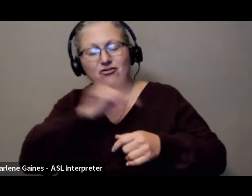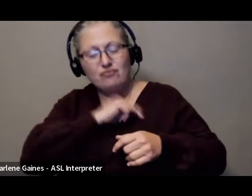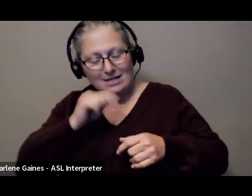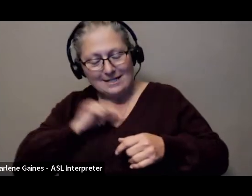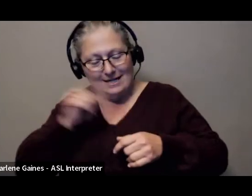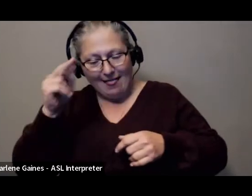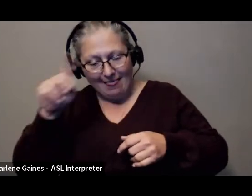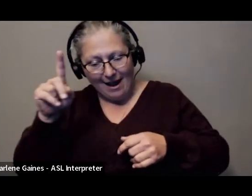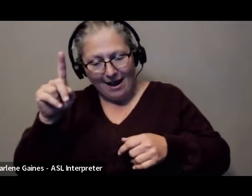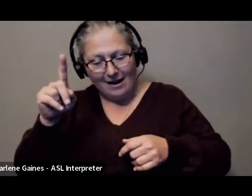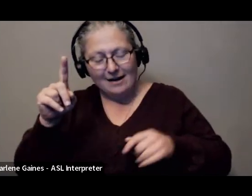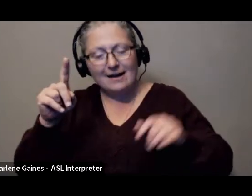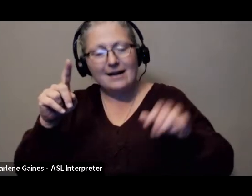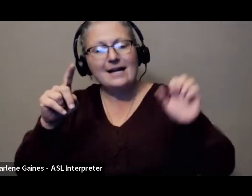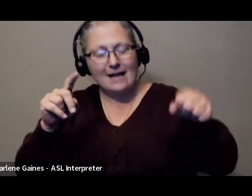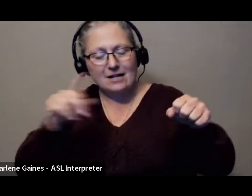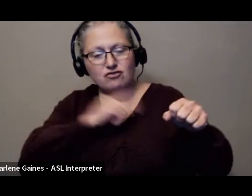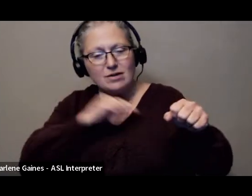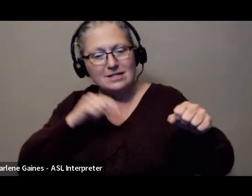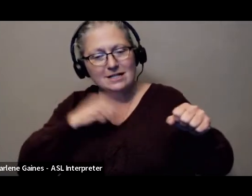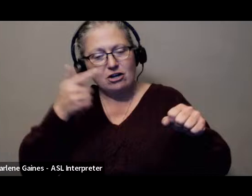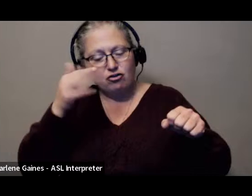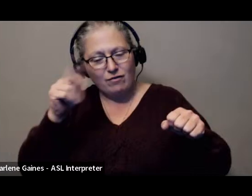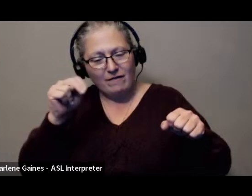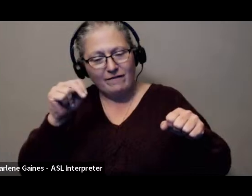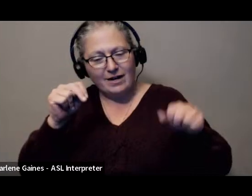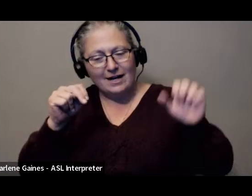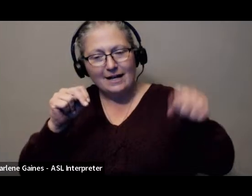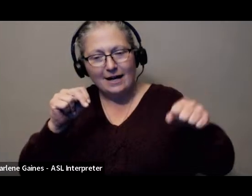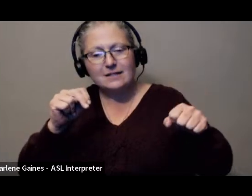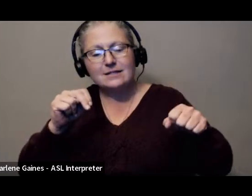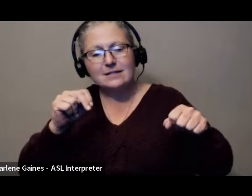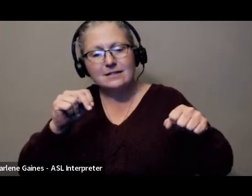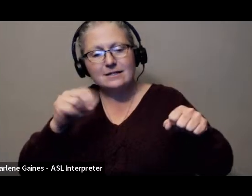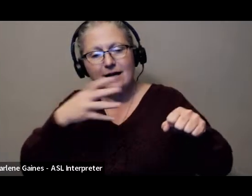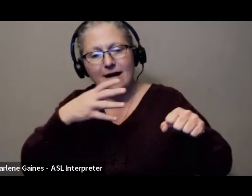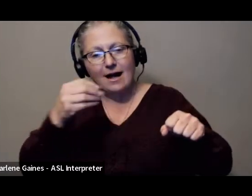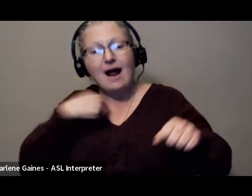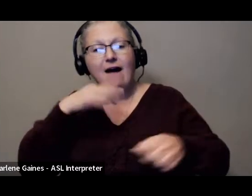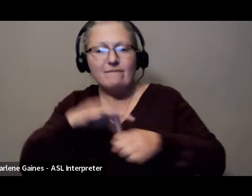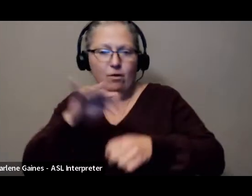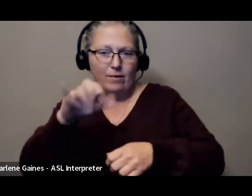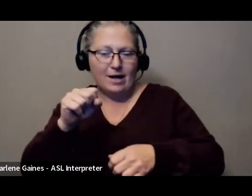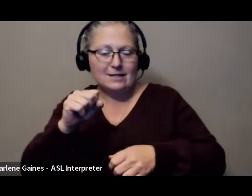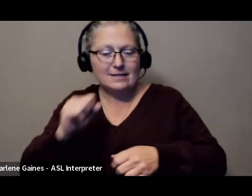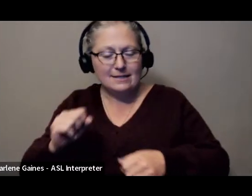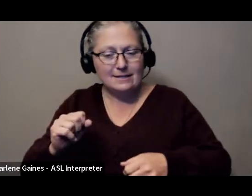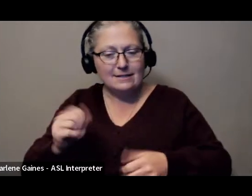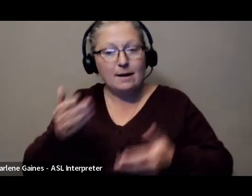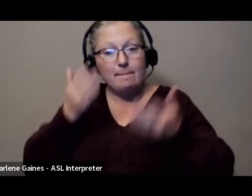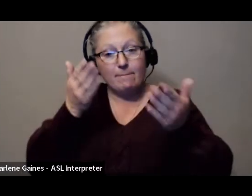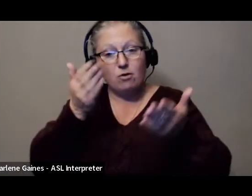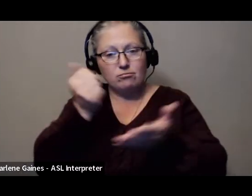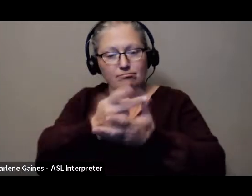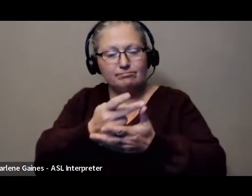Trustee Land? Yes. Trustee Griffin? Yes. And I vote yes. Motion carries. Sorry, I've been